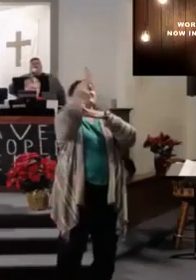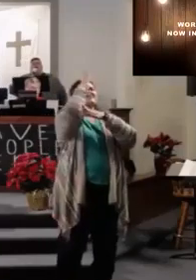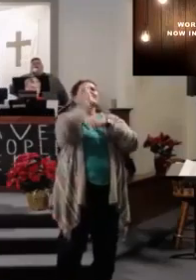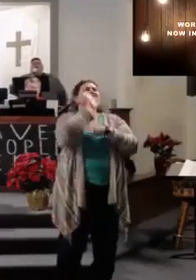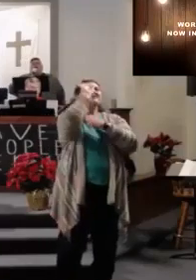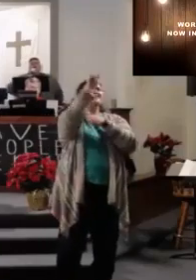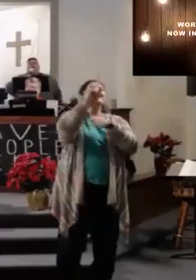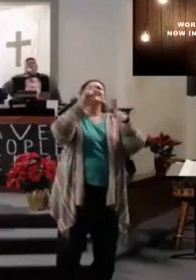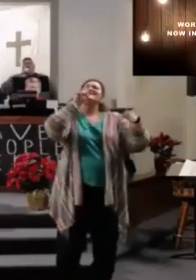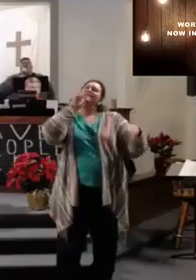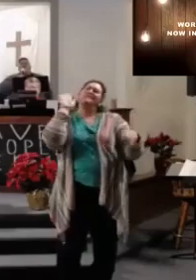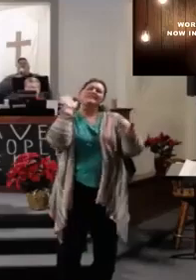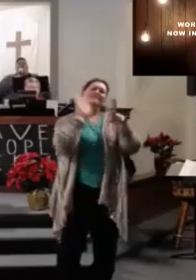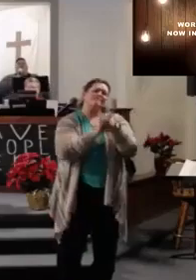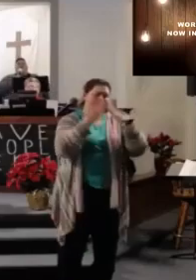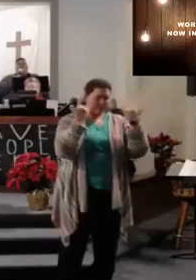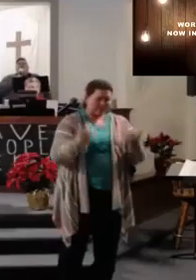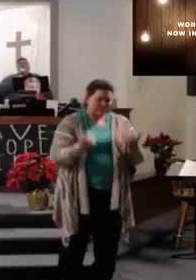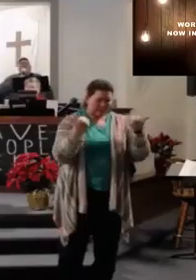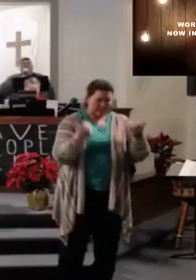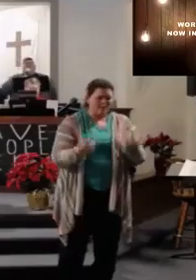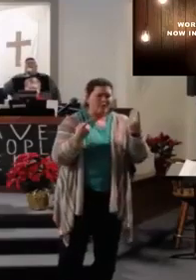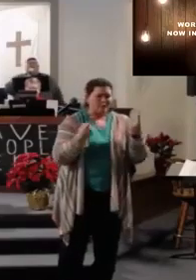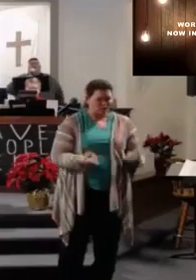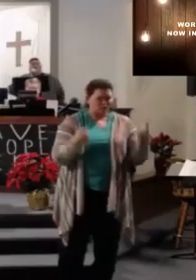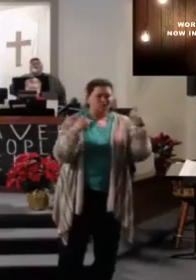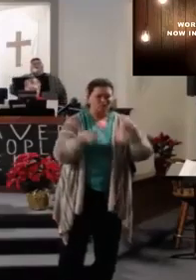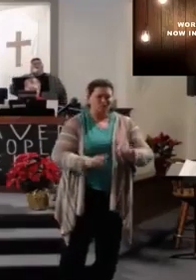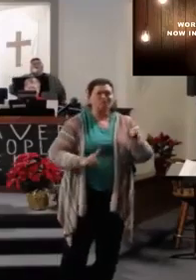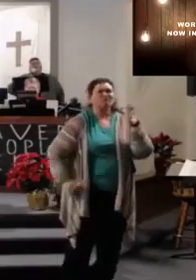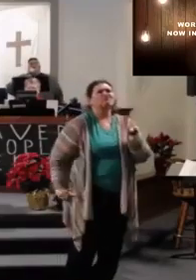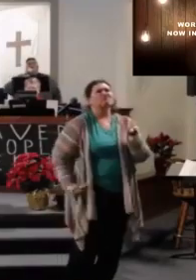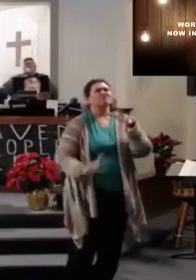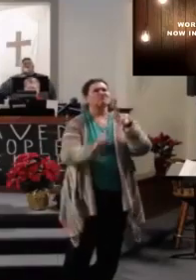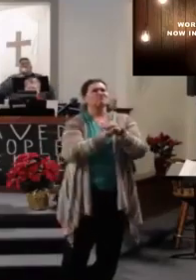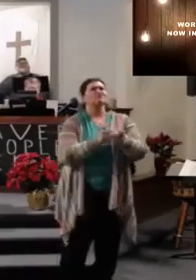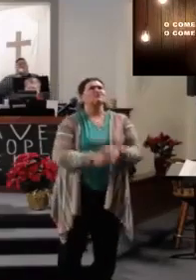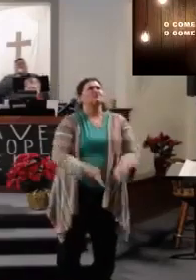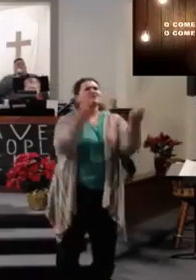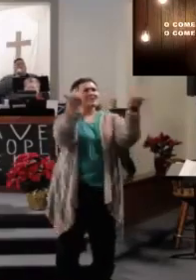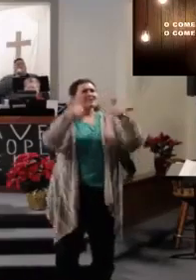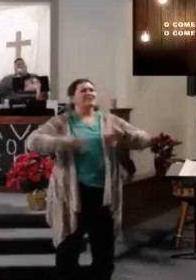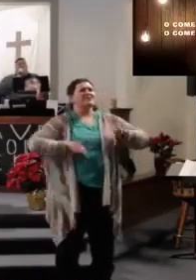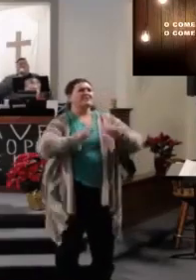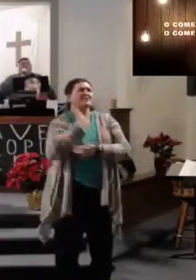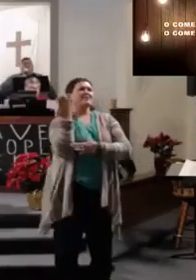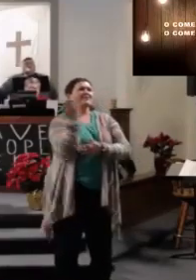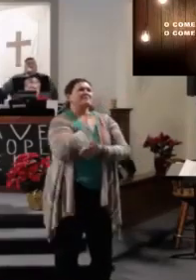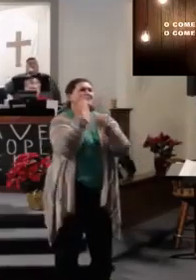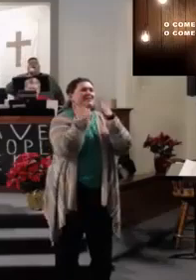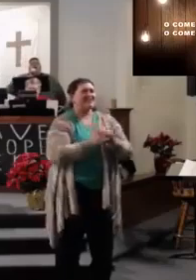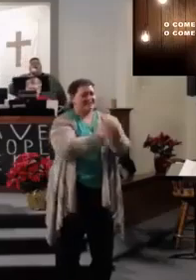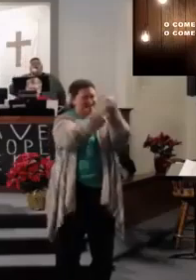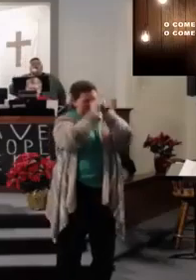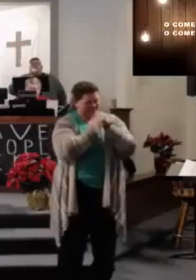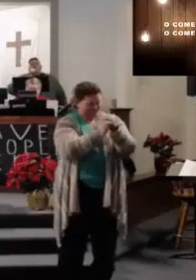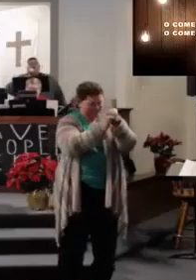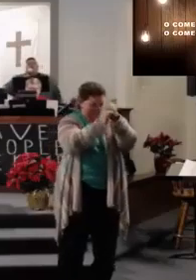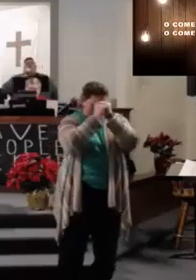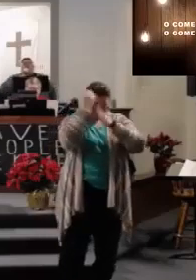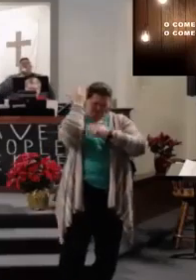the Father, now in flesh appearing. Oh, come, let